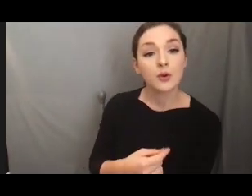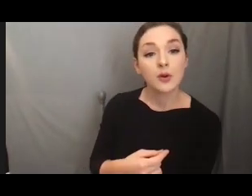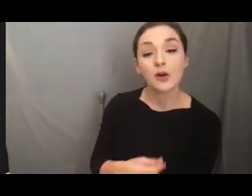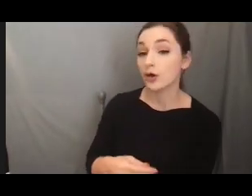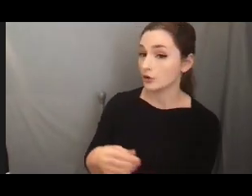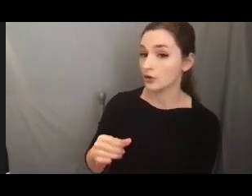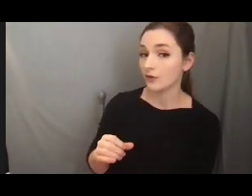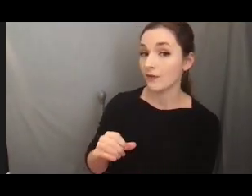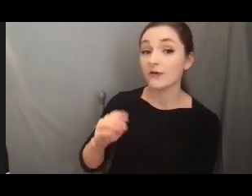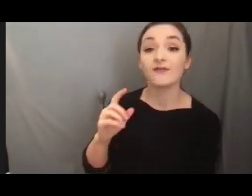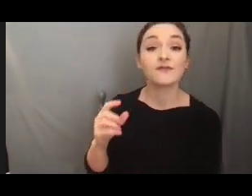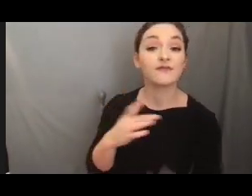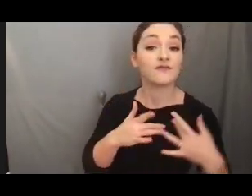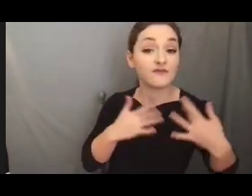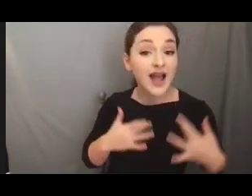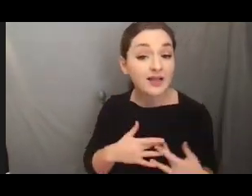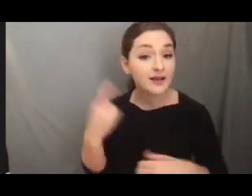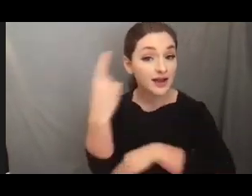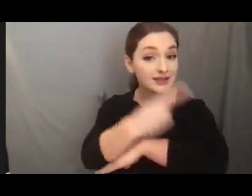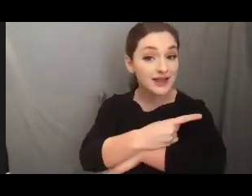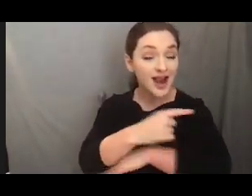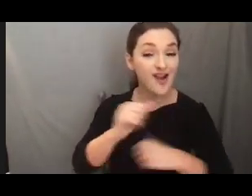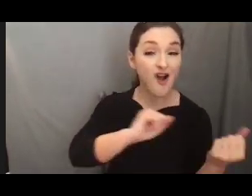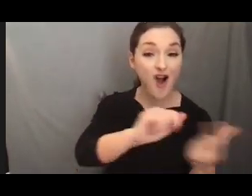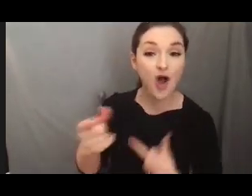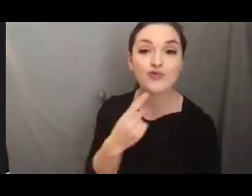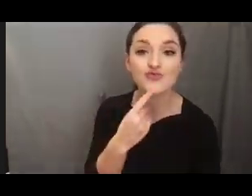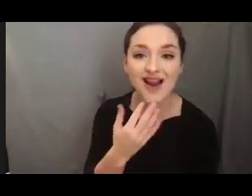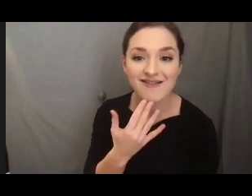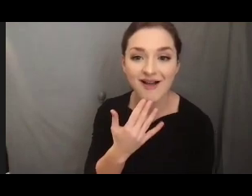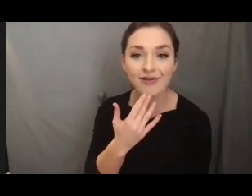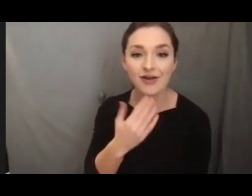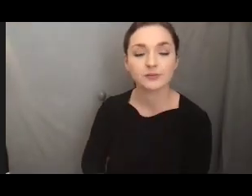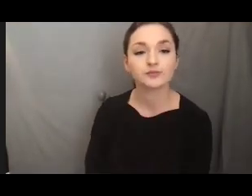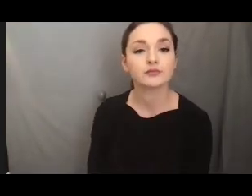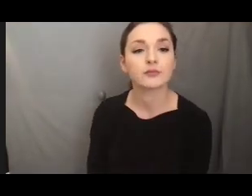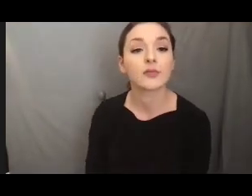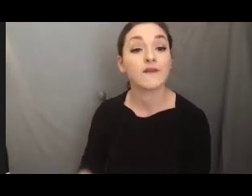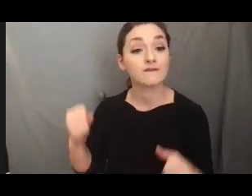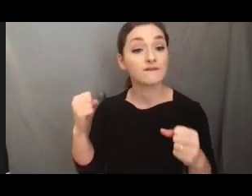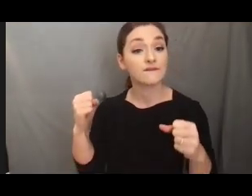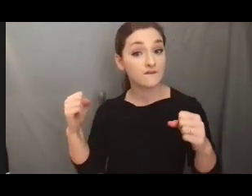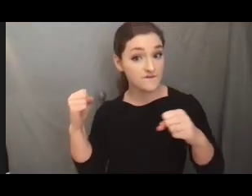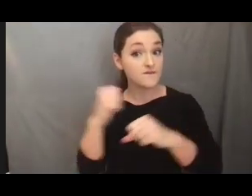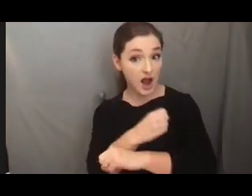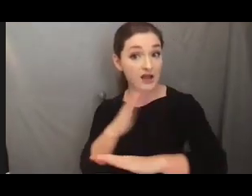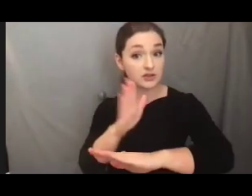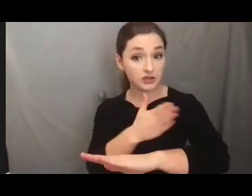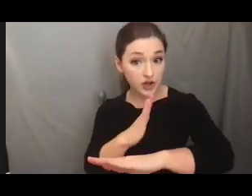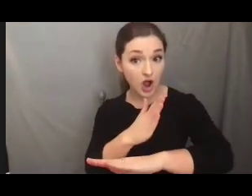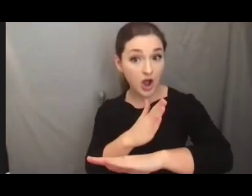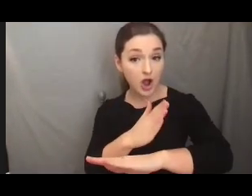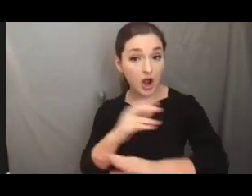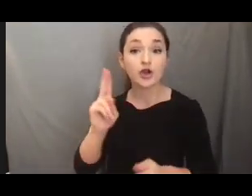red. So they changed it up. Uh-huh. The fight song, the words to the fight song, the one that goes dun dun dun